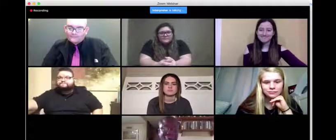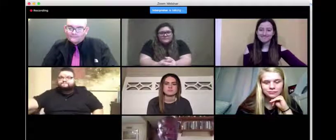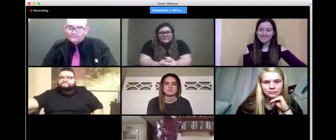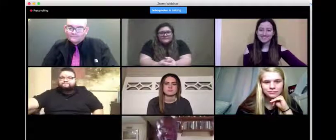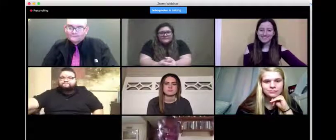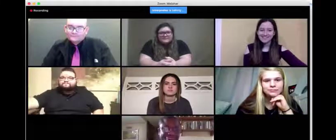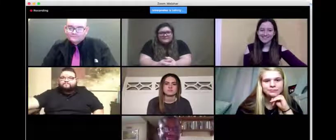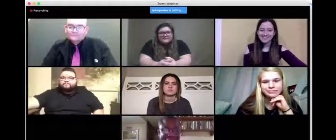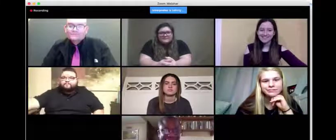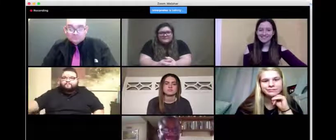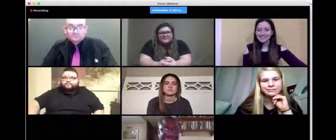Thank you.